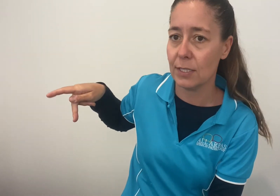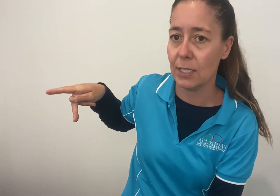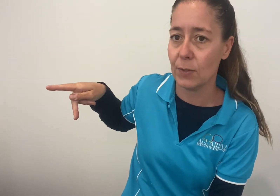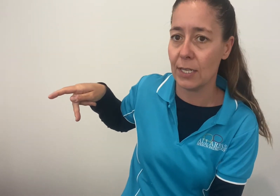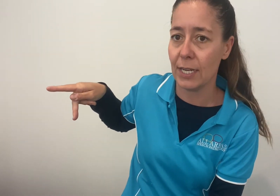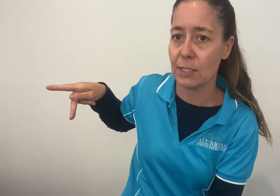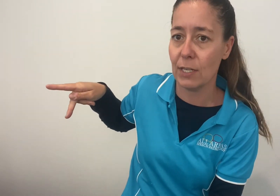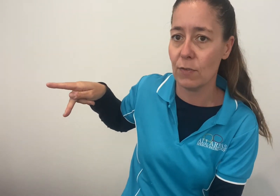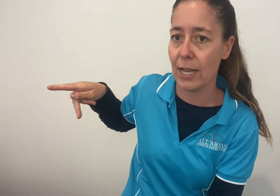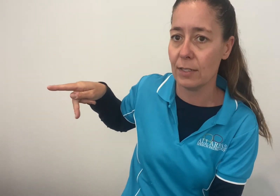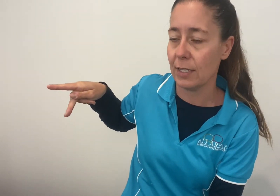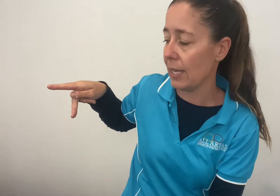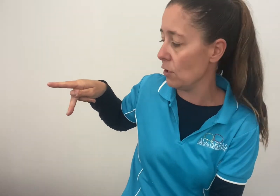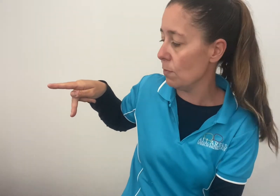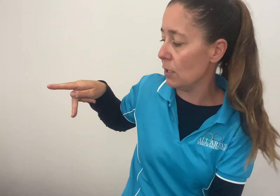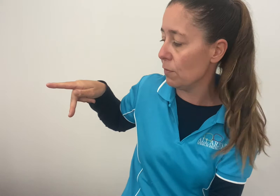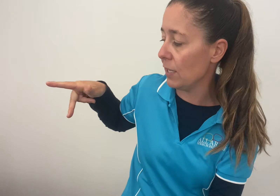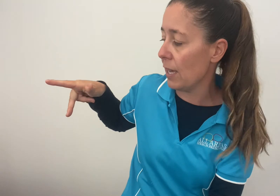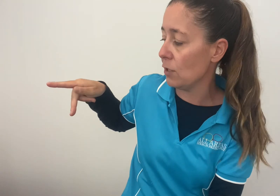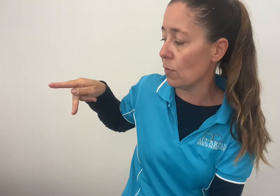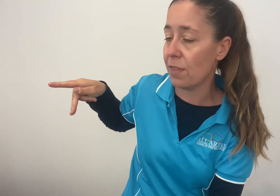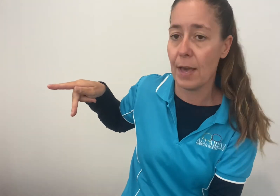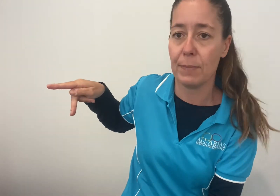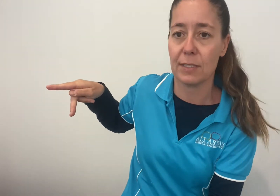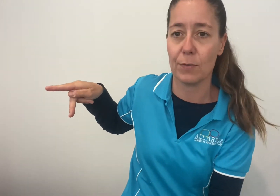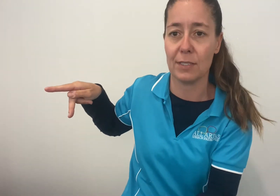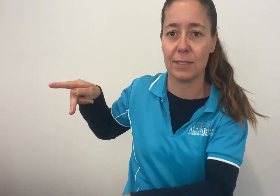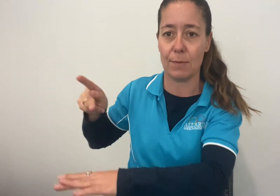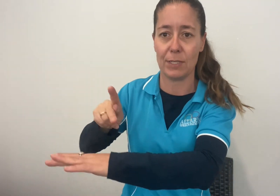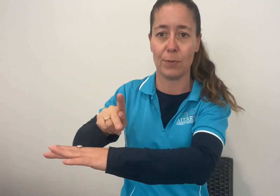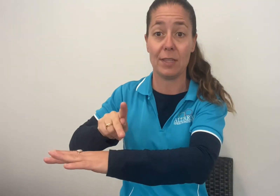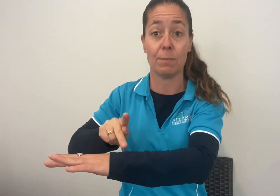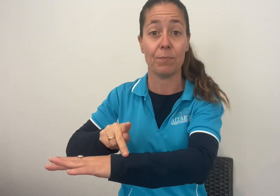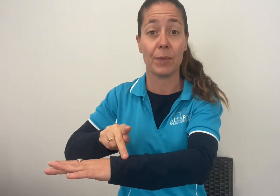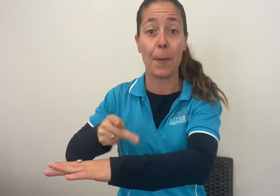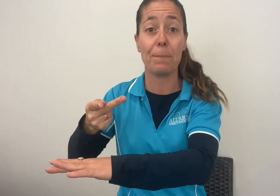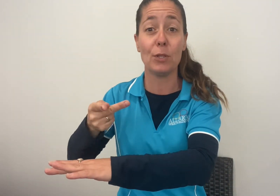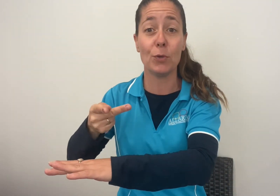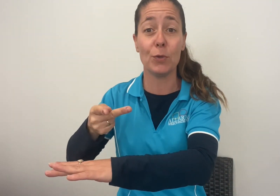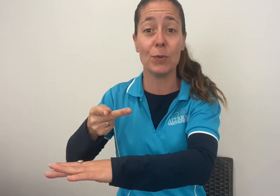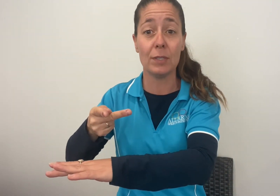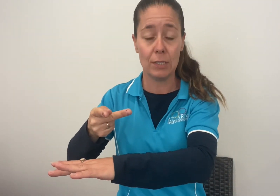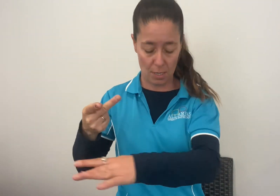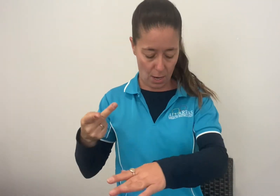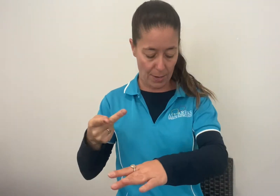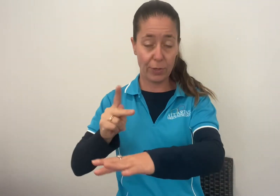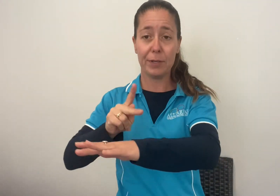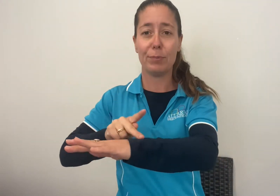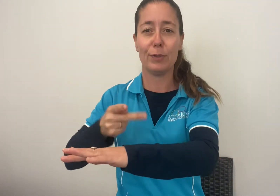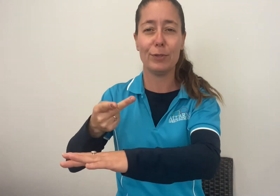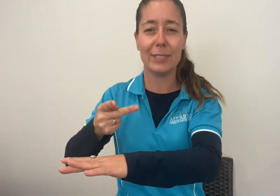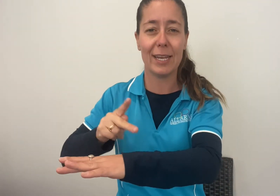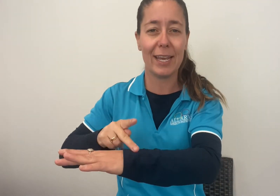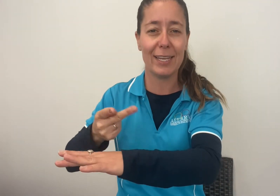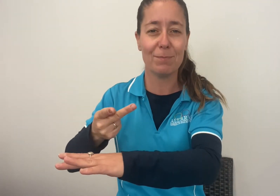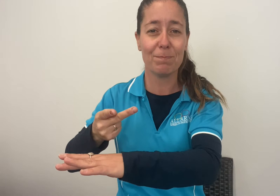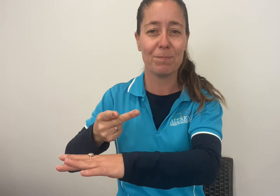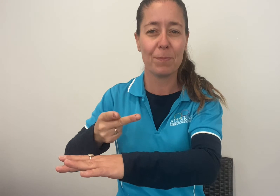your index finger out and your middle finger, and your thumb is going to sit between them. Blue. I'm wearing blue today.